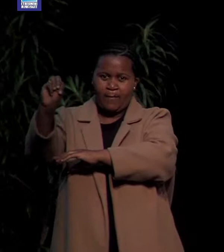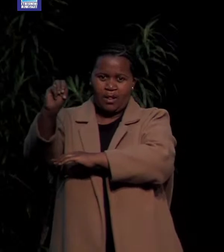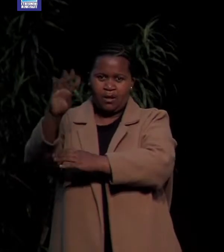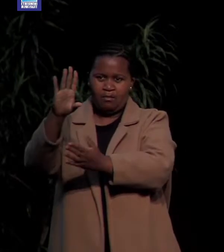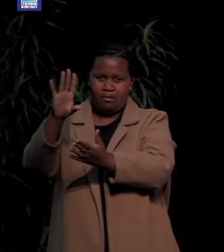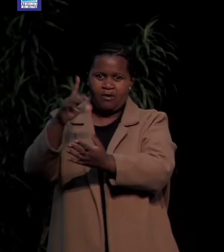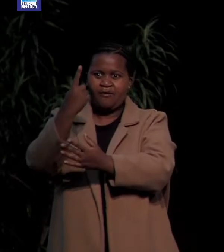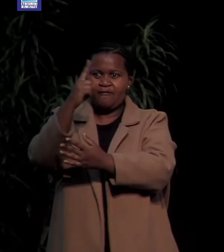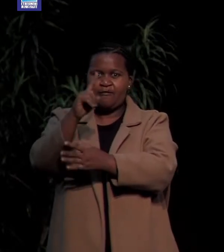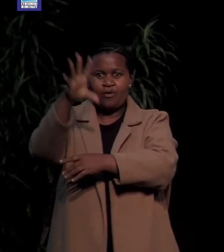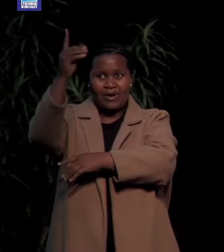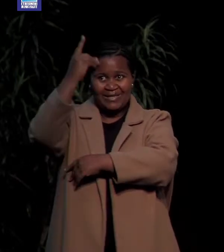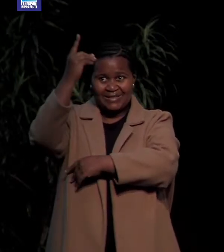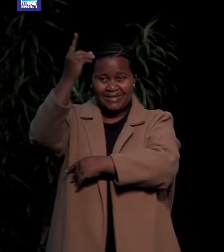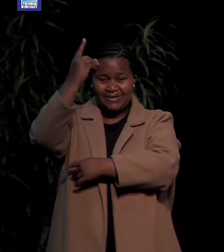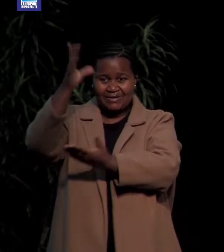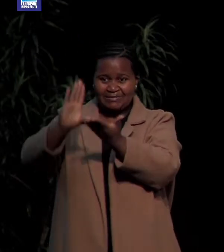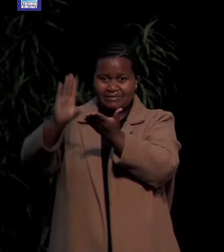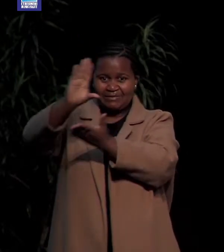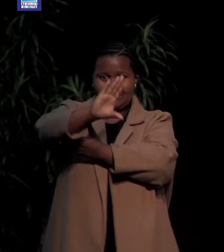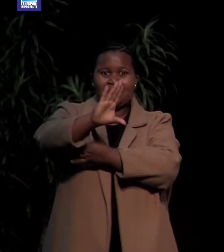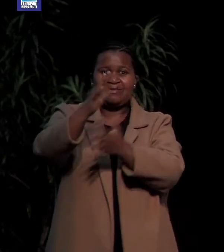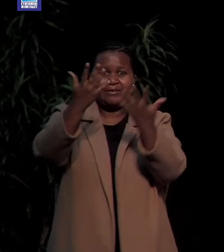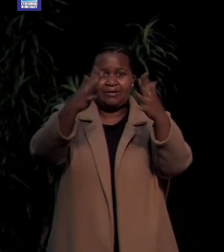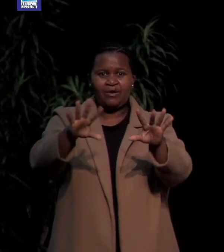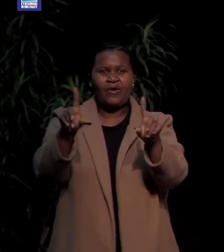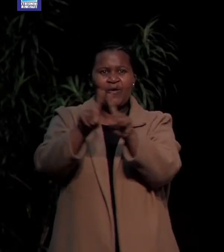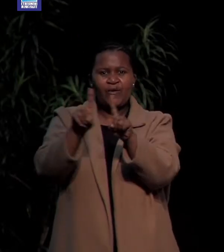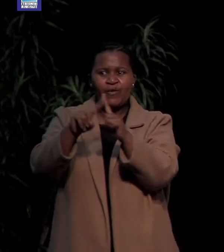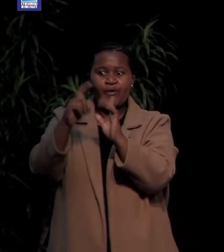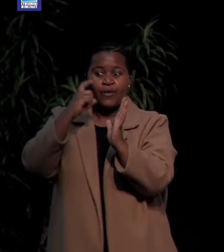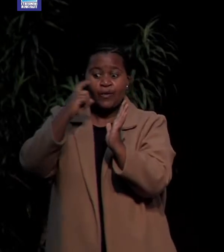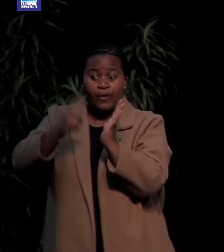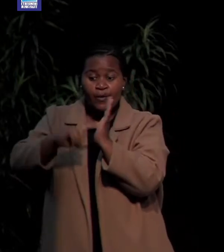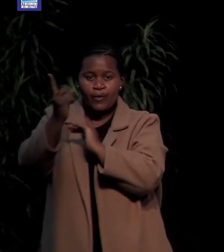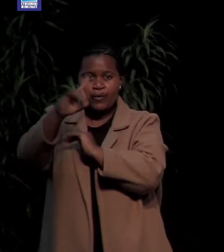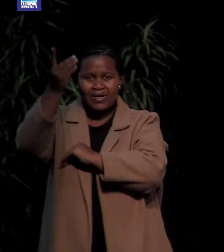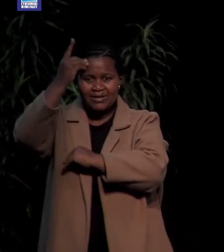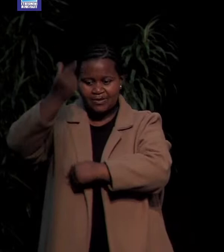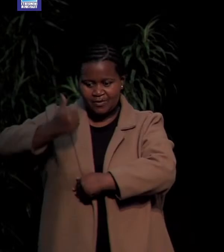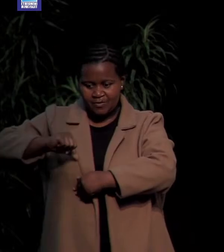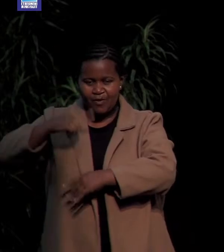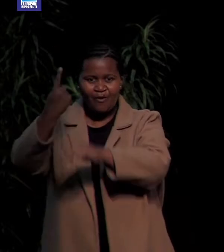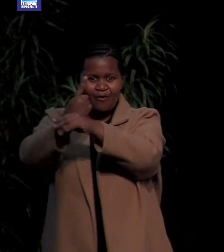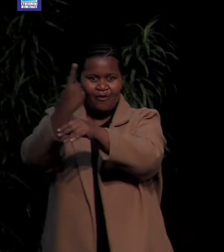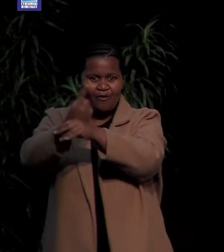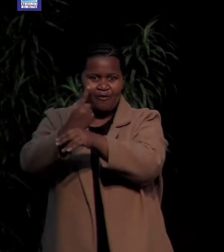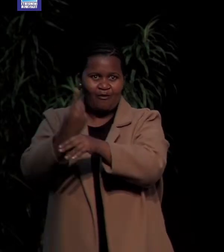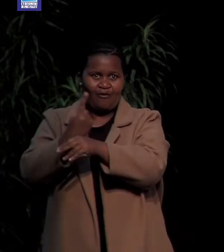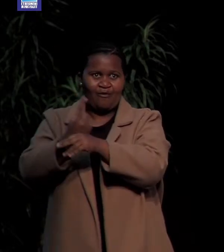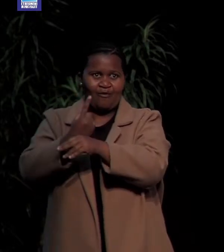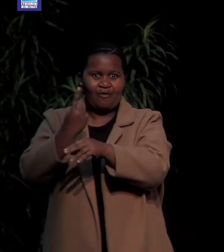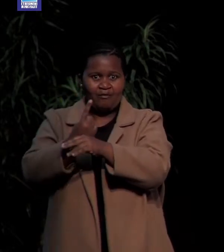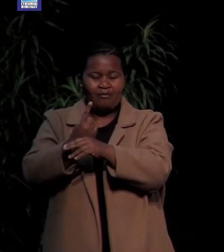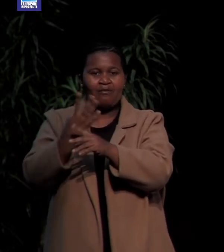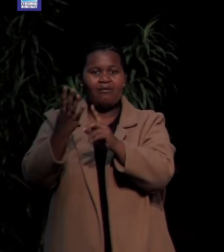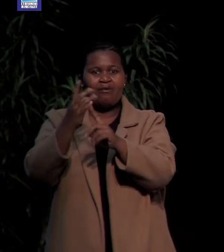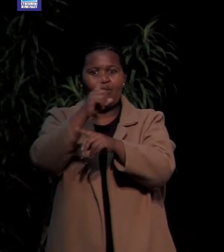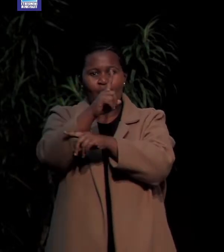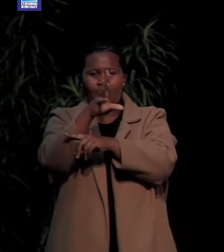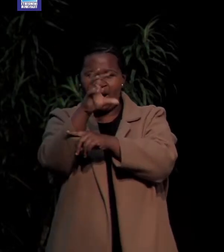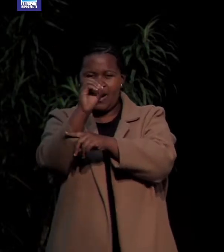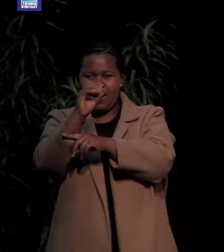rands for the eThekwini allocation. It should also be noted that eThekwini municipality has always spent 100% of